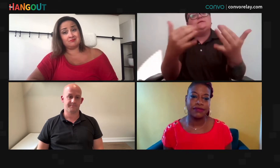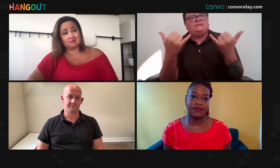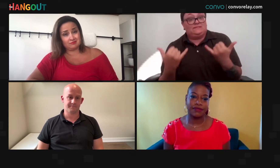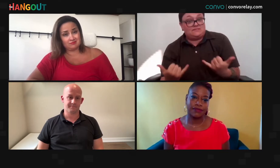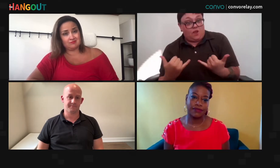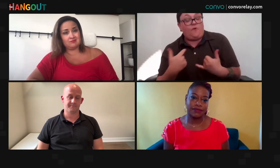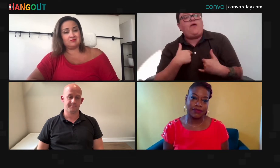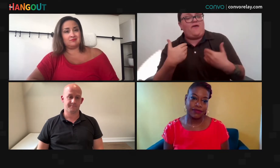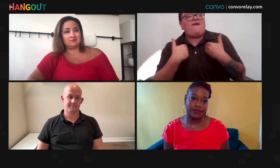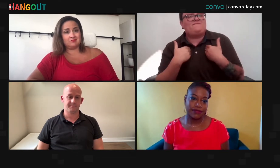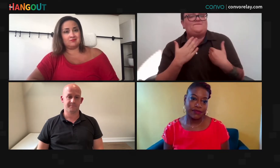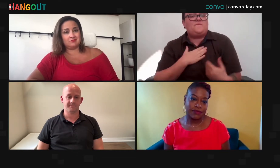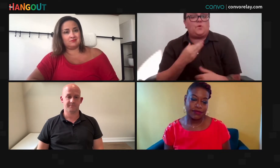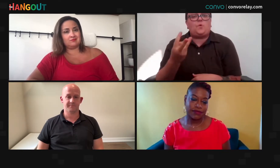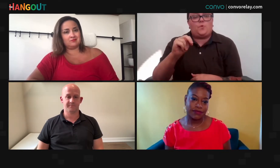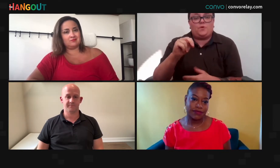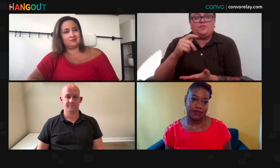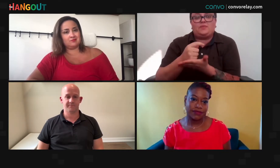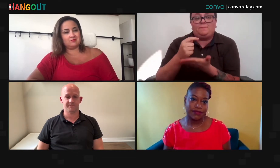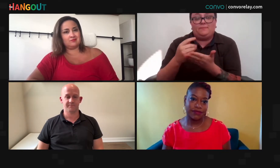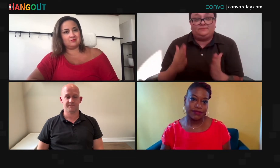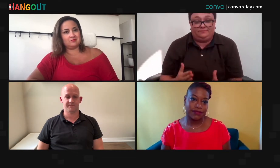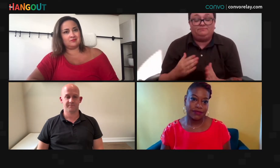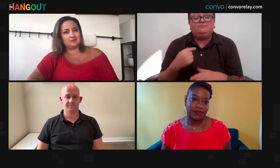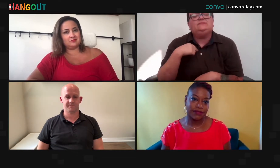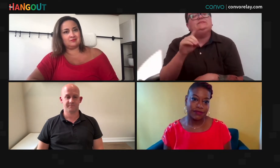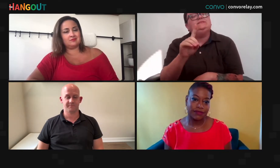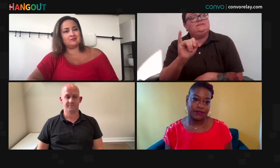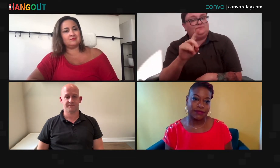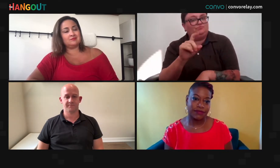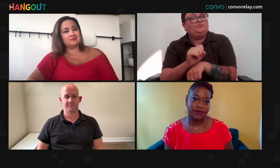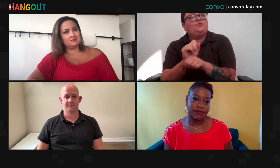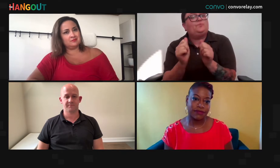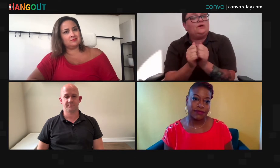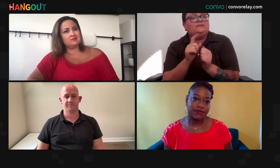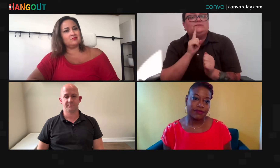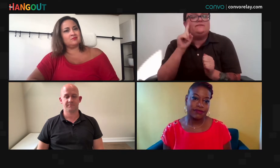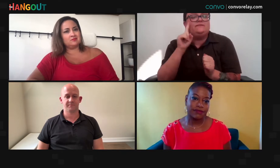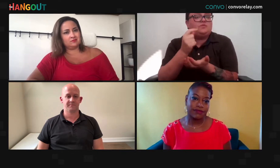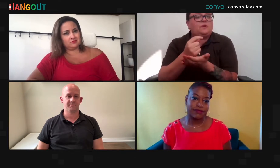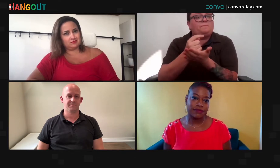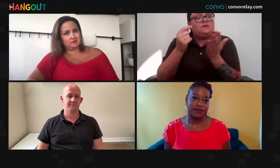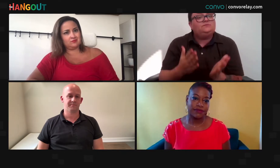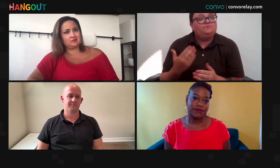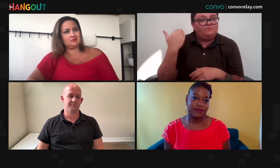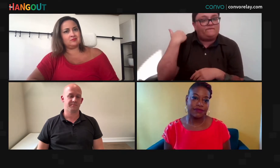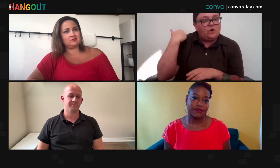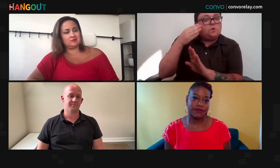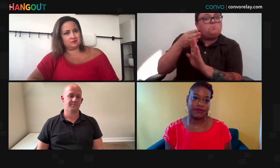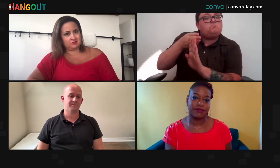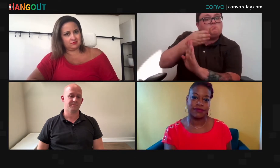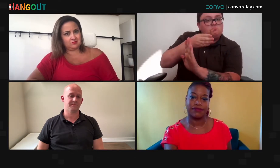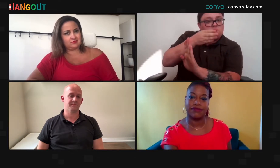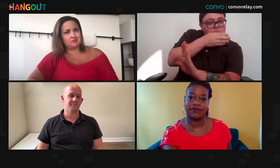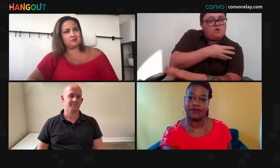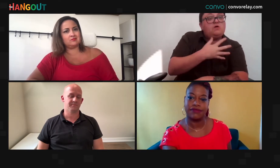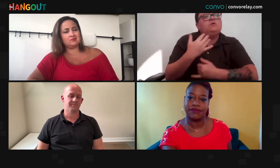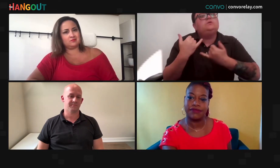number is quite a bit. And I did go to a therapist. I did work with a deaf